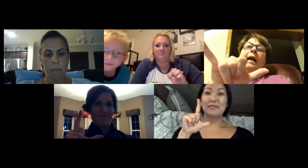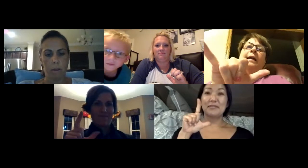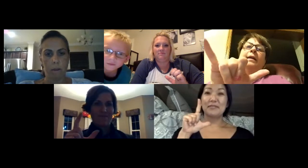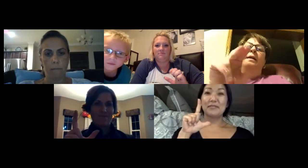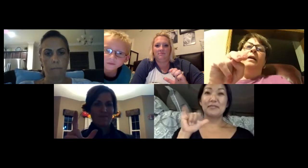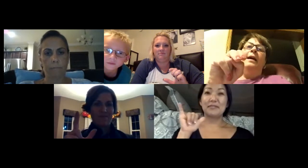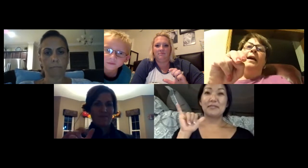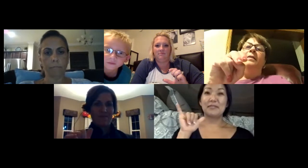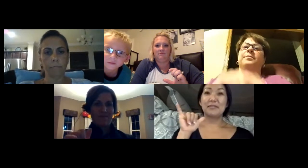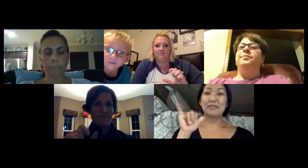Joscelyn.